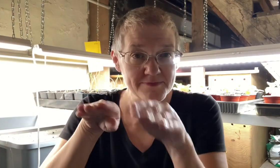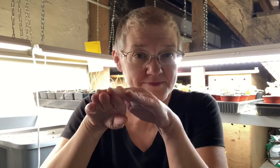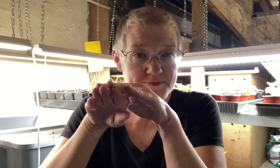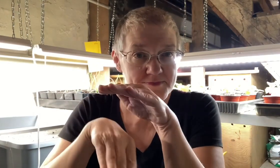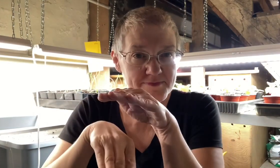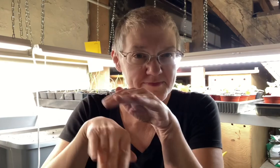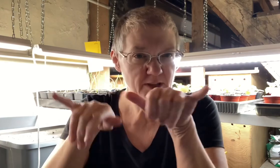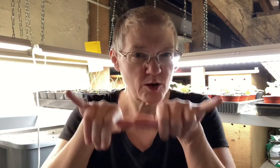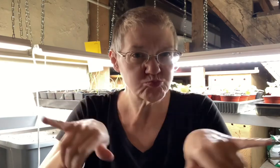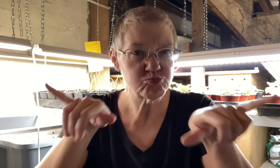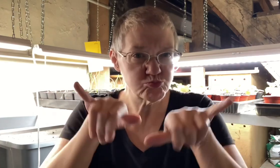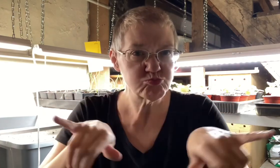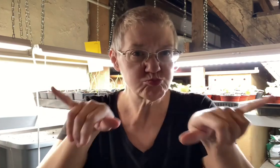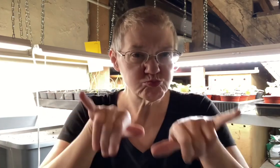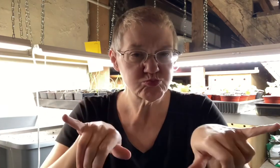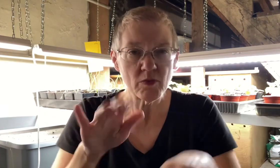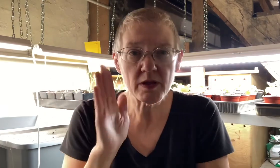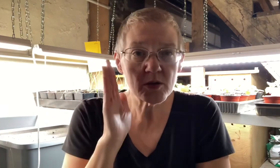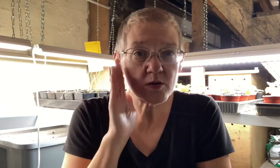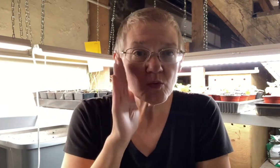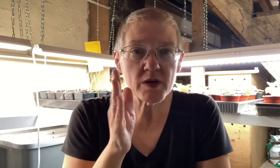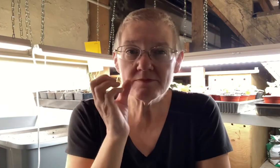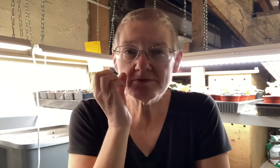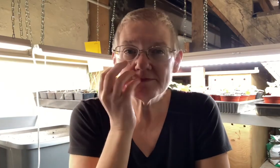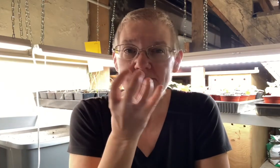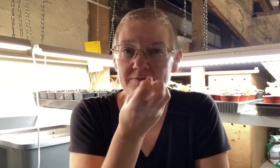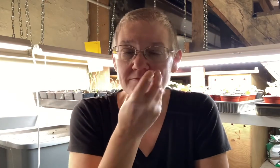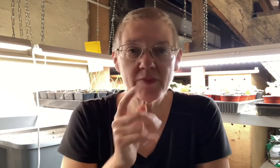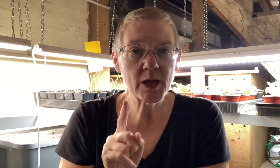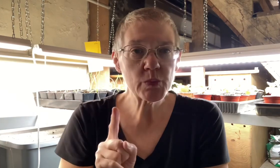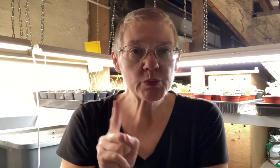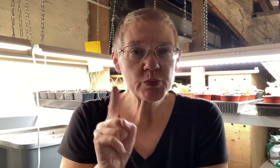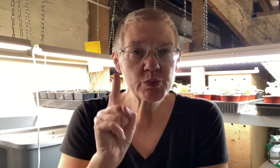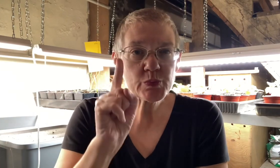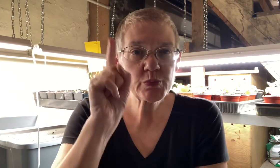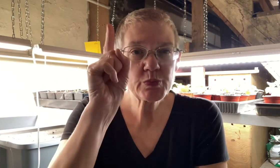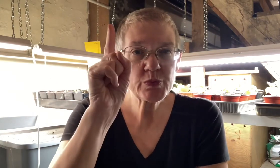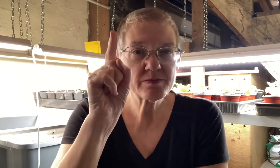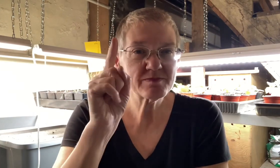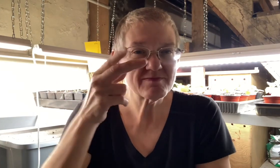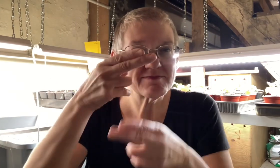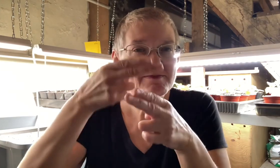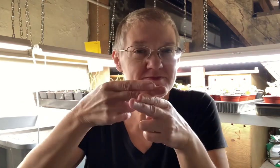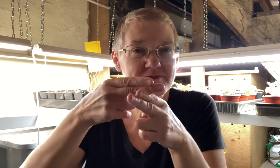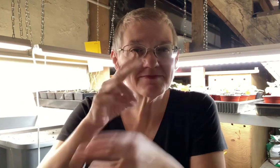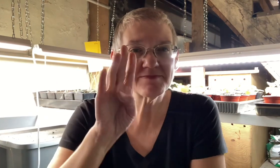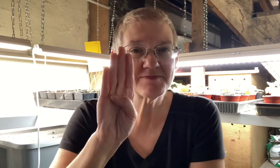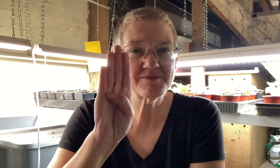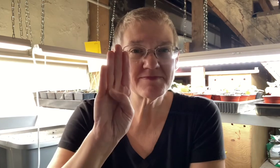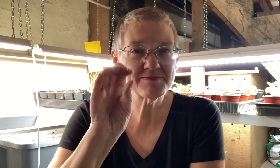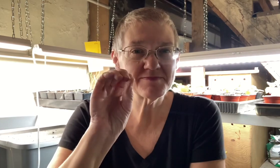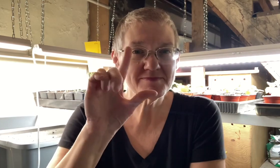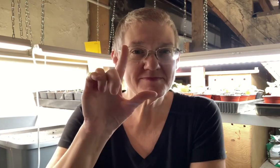Now, if onions are exposed consistently to temperatures below 45, they're going to send up a flower head called